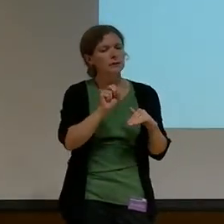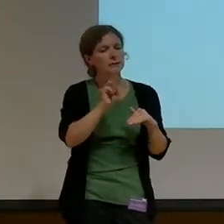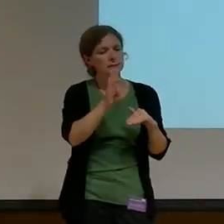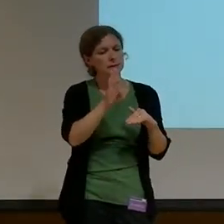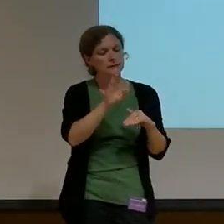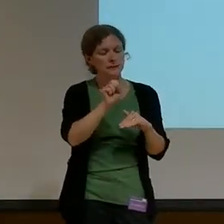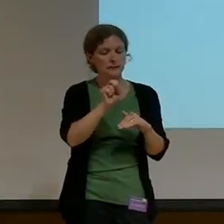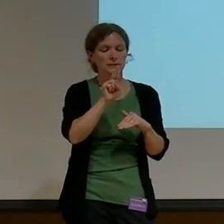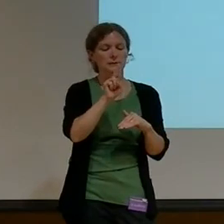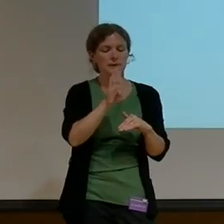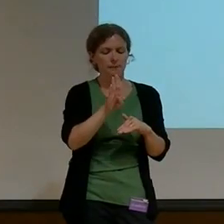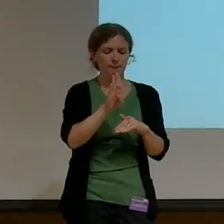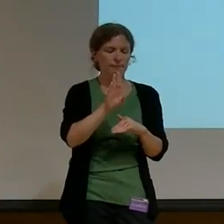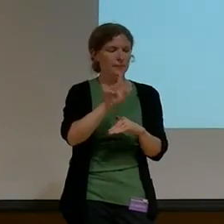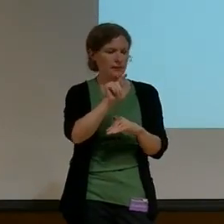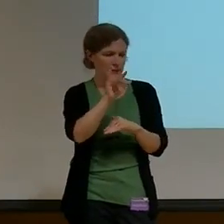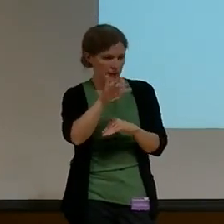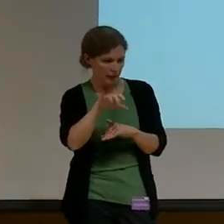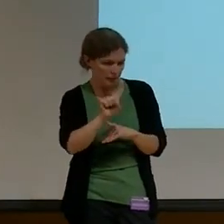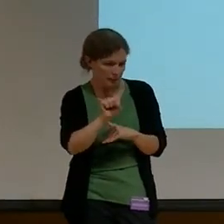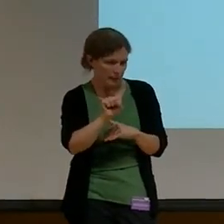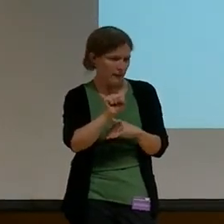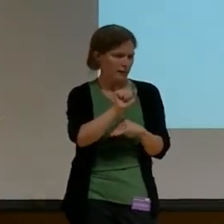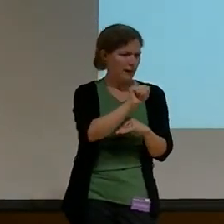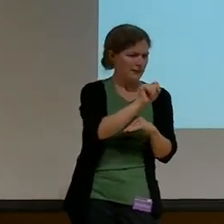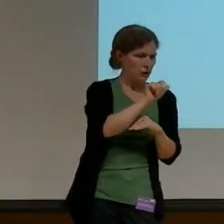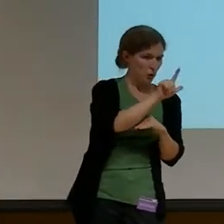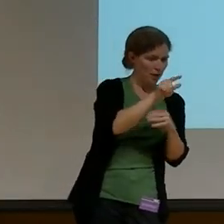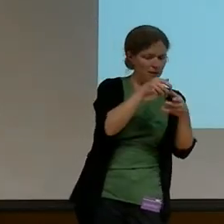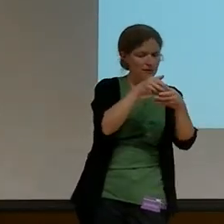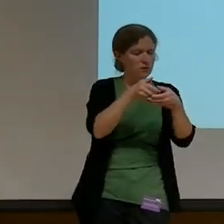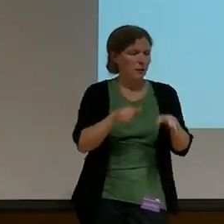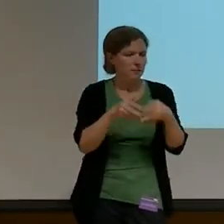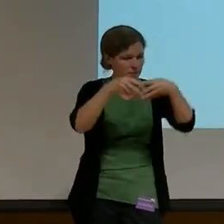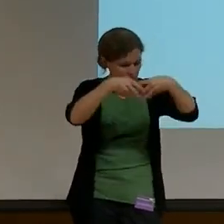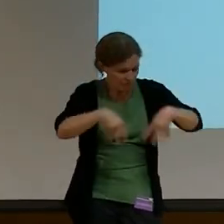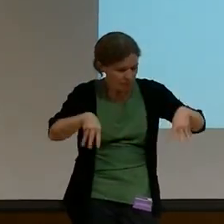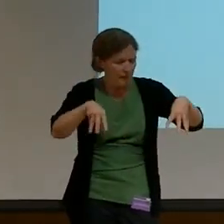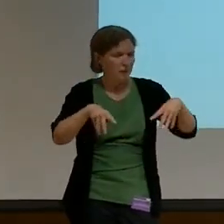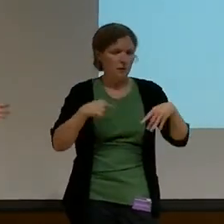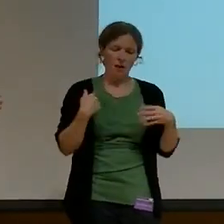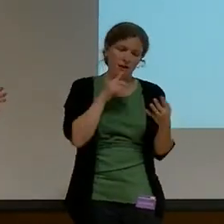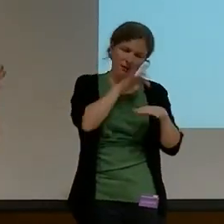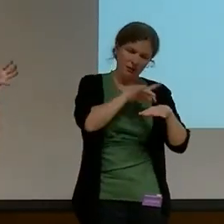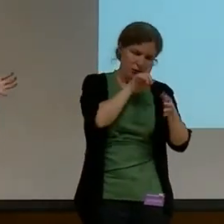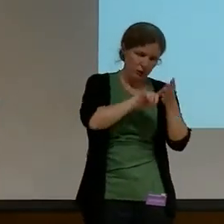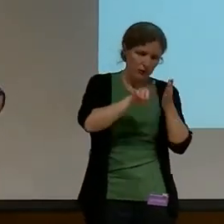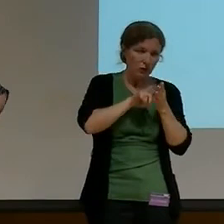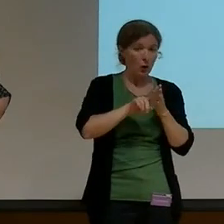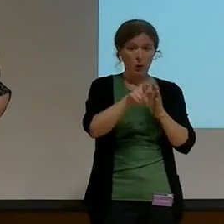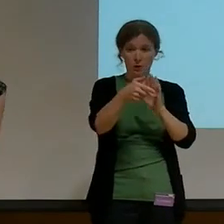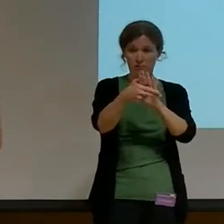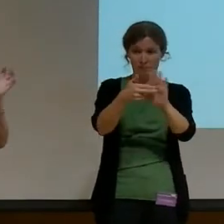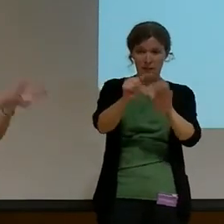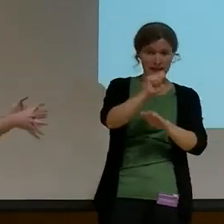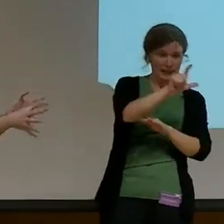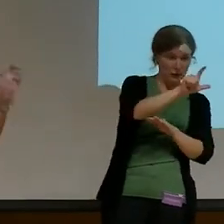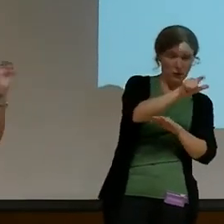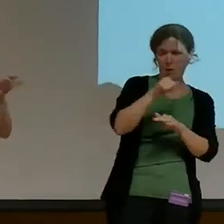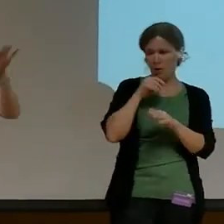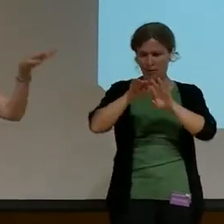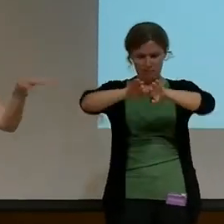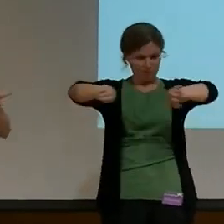asexuality. This has been a big discussion in this conference, and we have not covered this in research yet. We generally are like, okay, you're asexual or you're